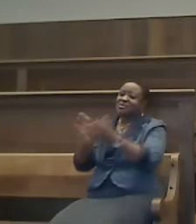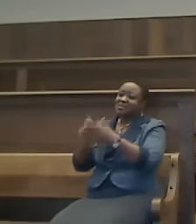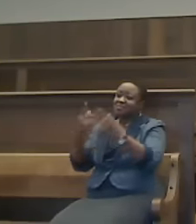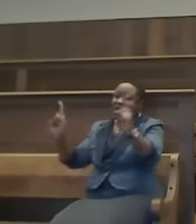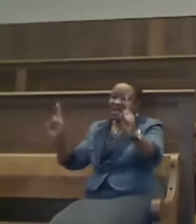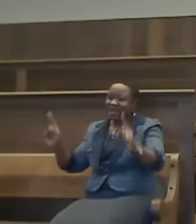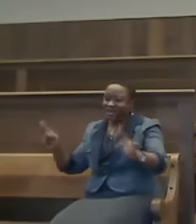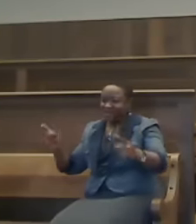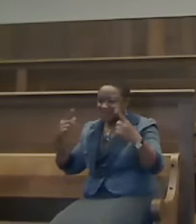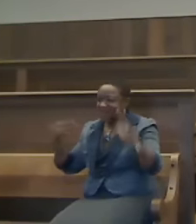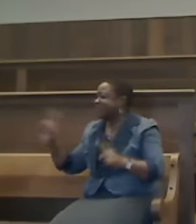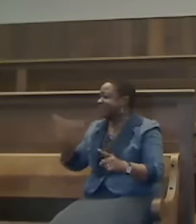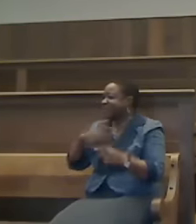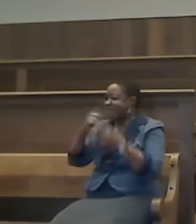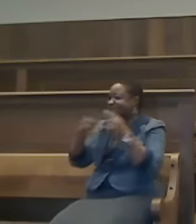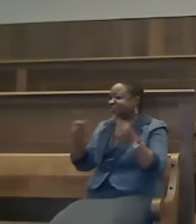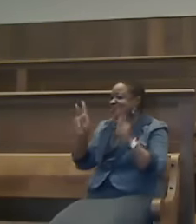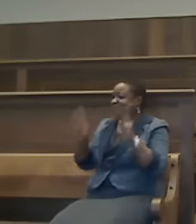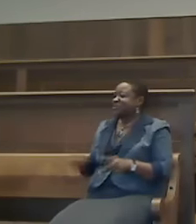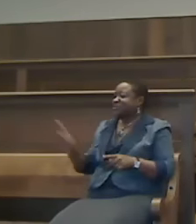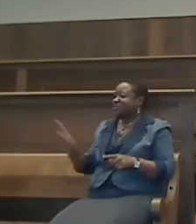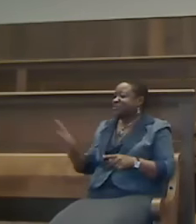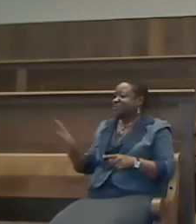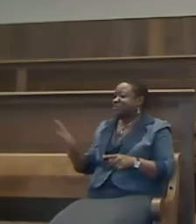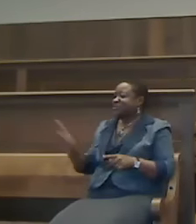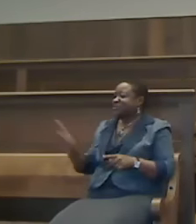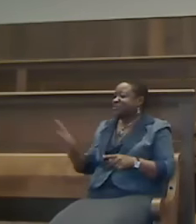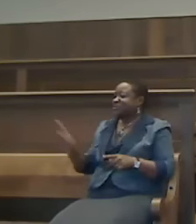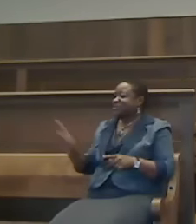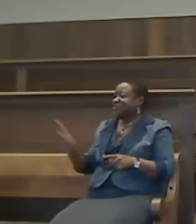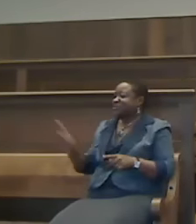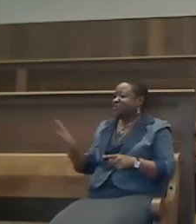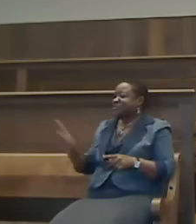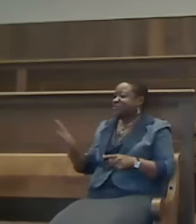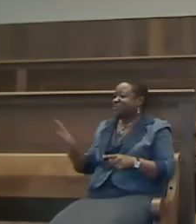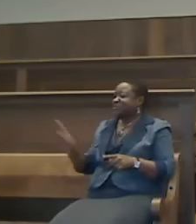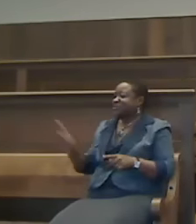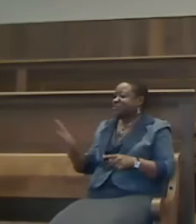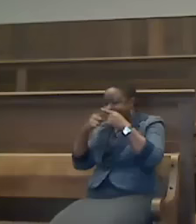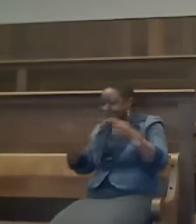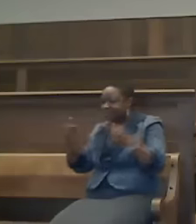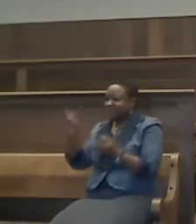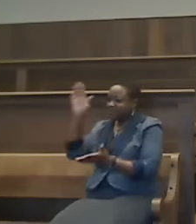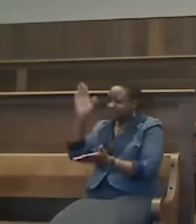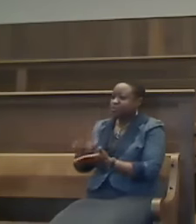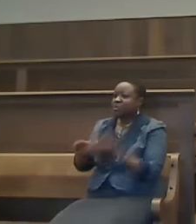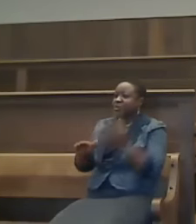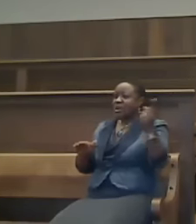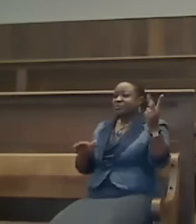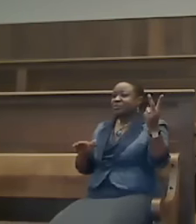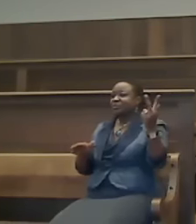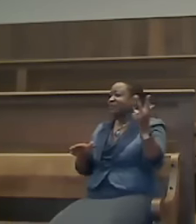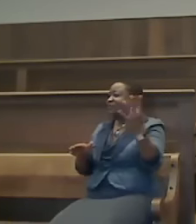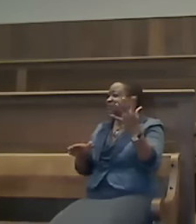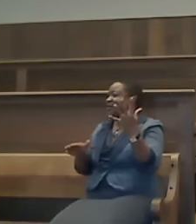like, where's my allergy person? How many people notice a reduction in allergies? Raise your hand. Okay, 1, 2, 3, 4,